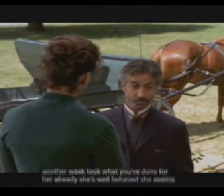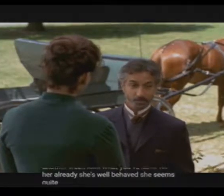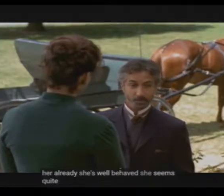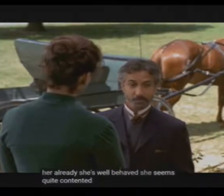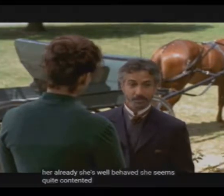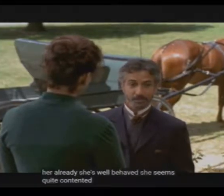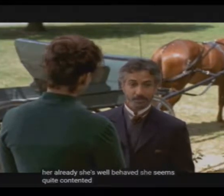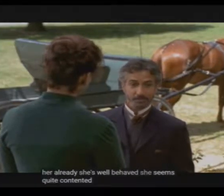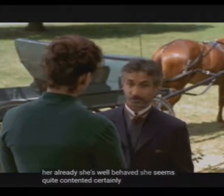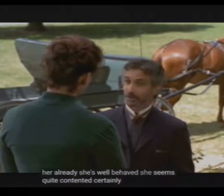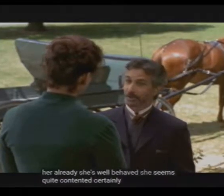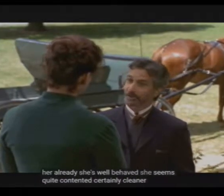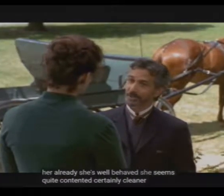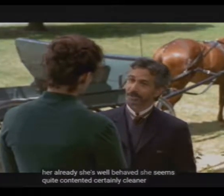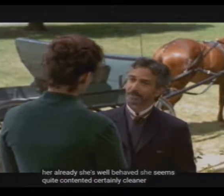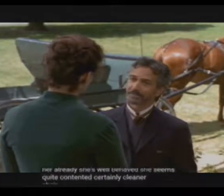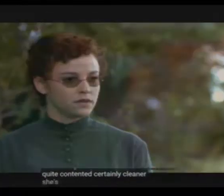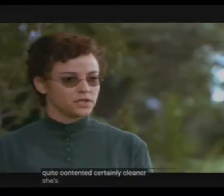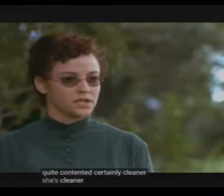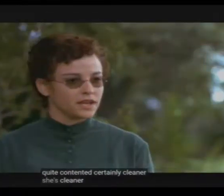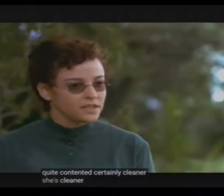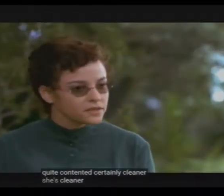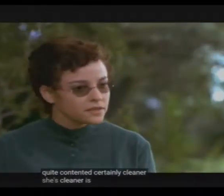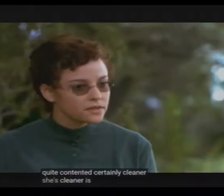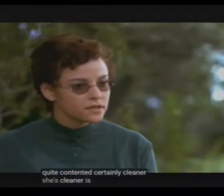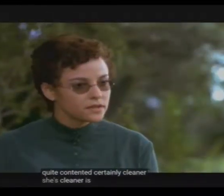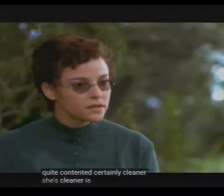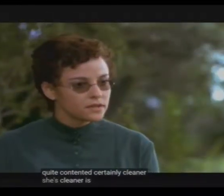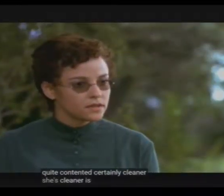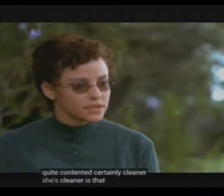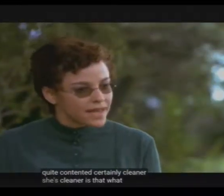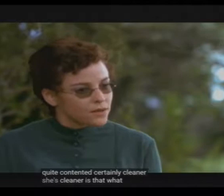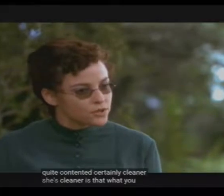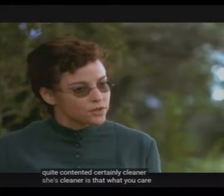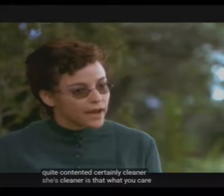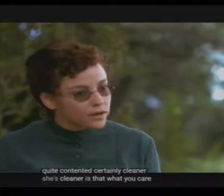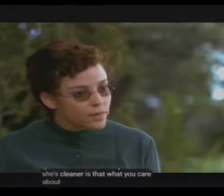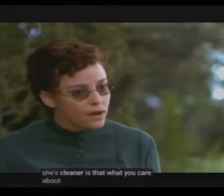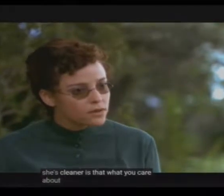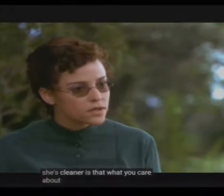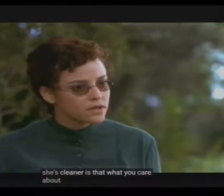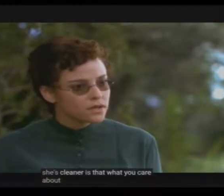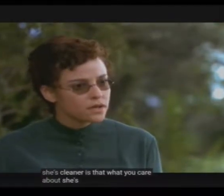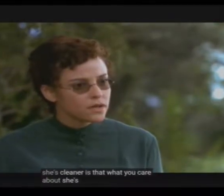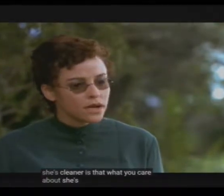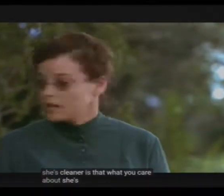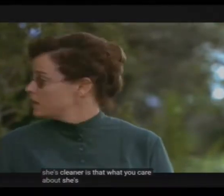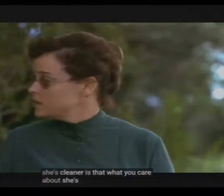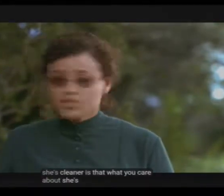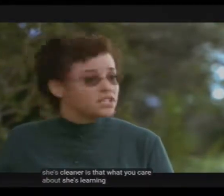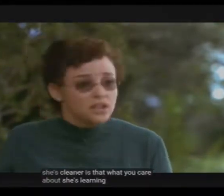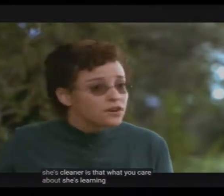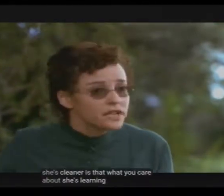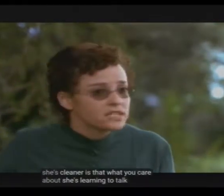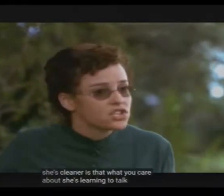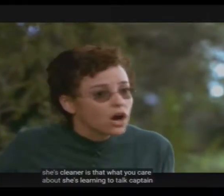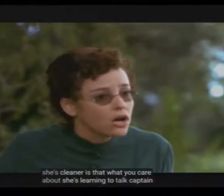quite contented. Certainly cleaner. She's cleaner? Is that what you care about? She's learning to talk,